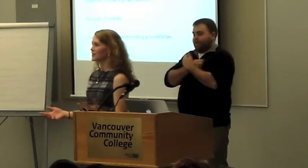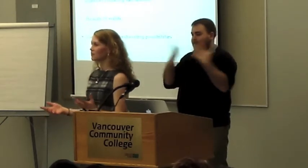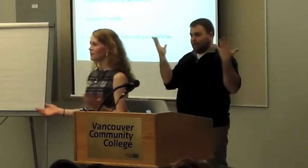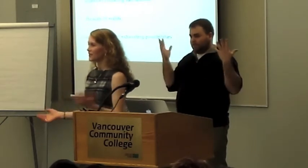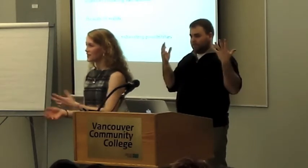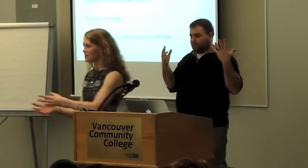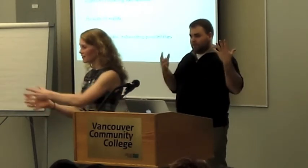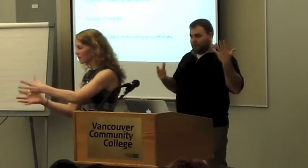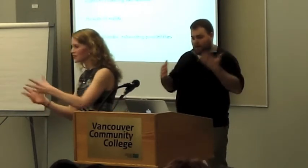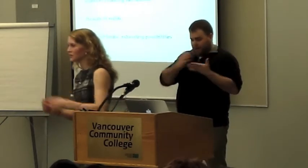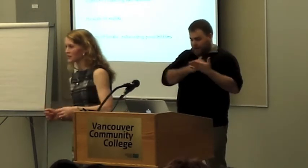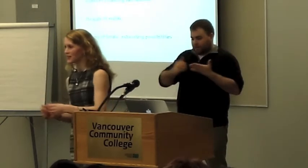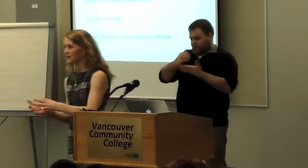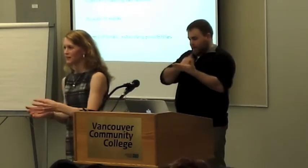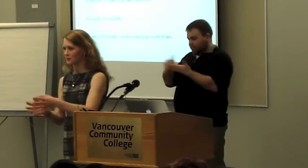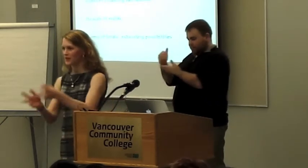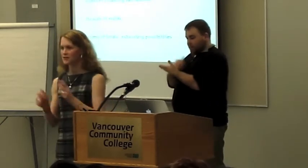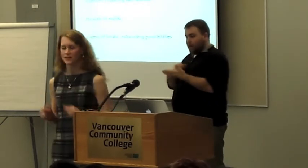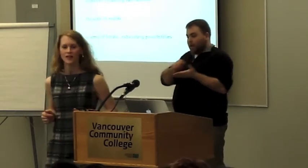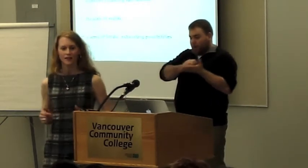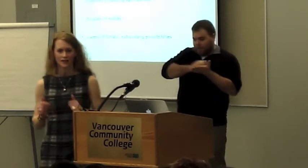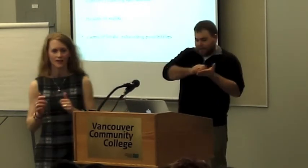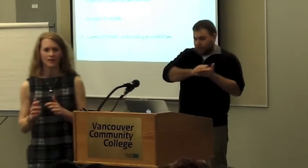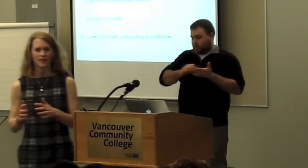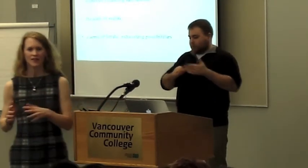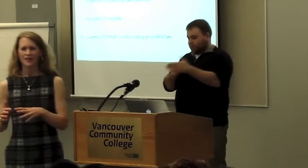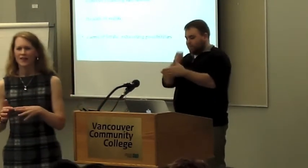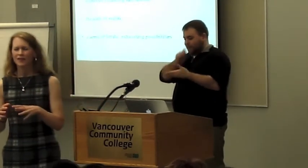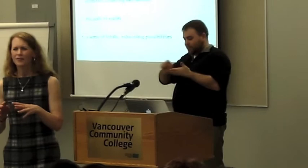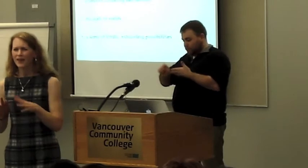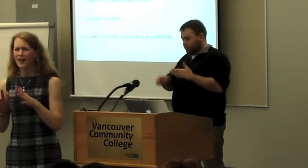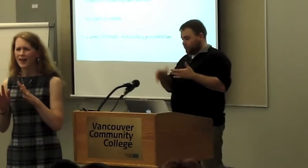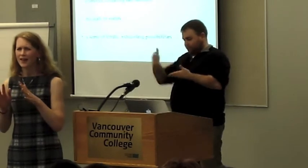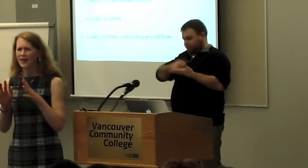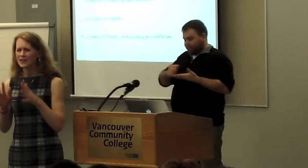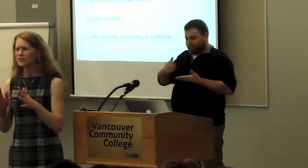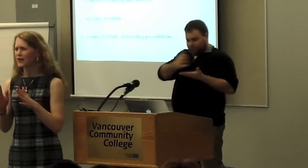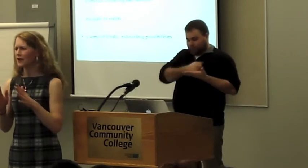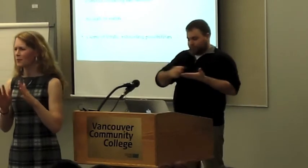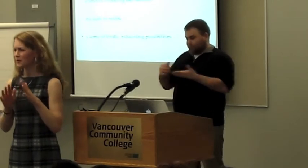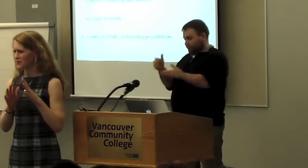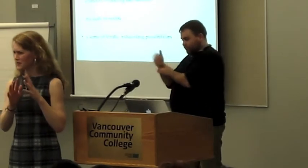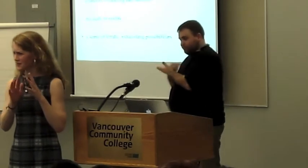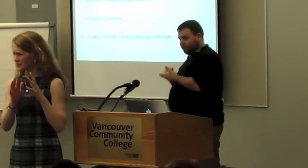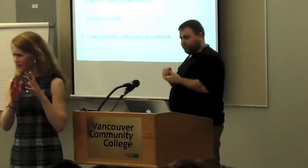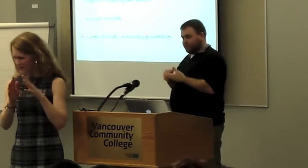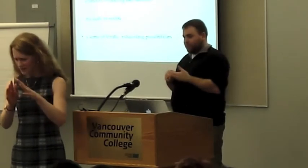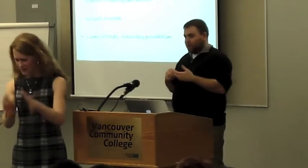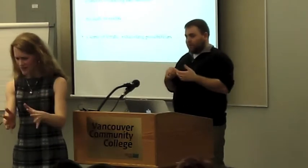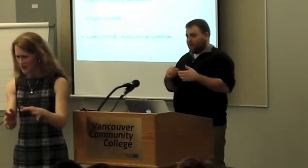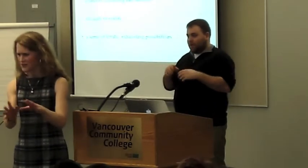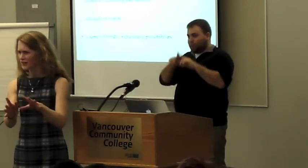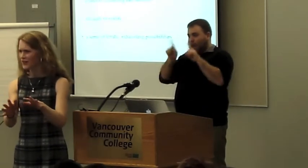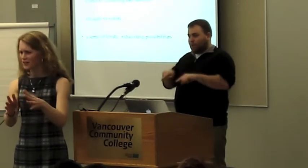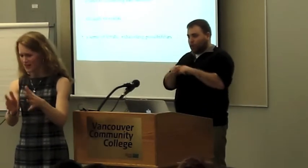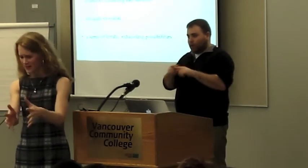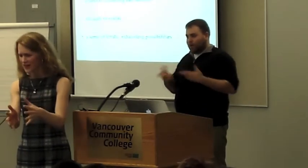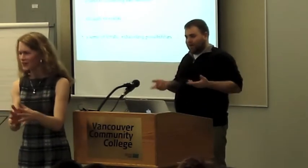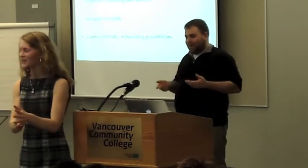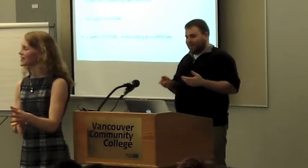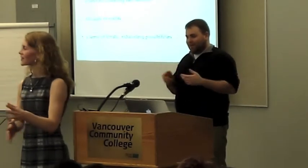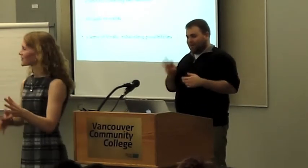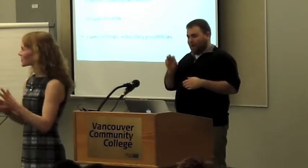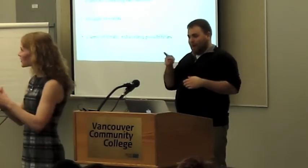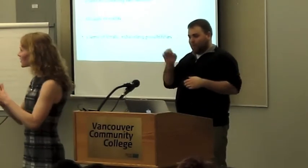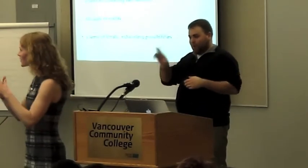she's collecting things, erasers here and pencils here and Easter egg wrappers. They're glittery